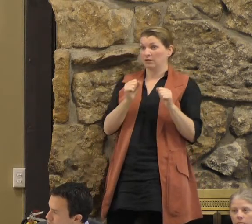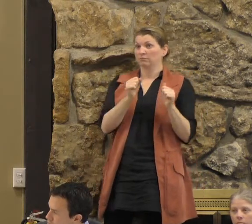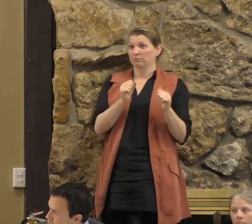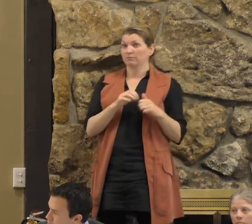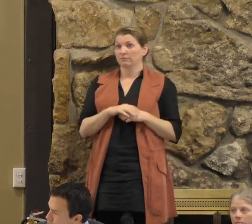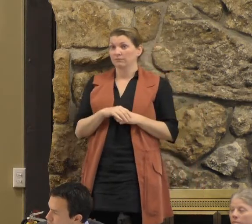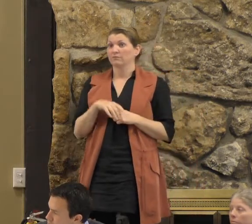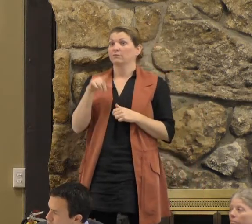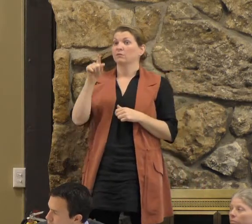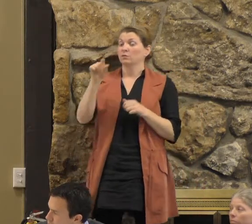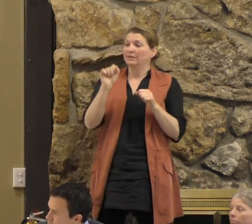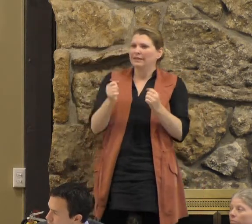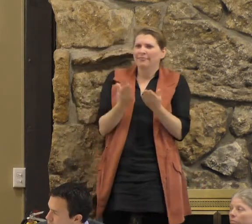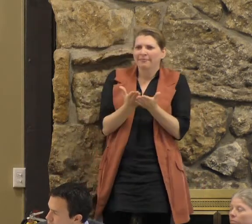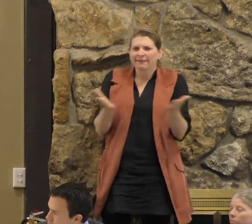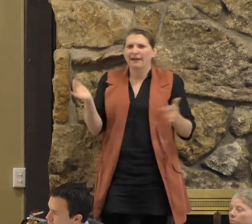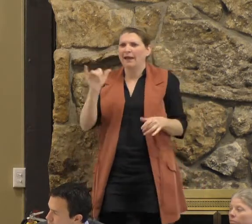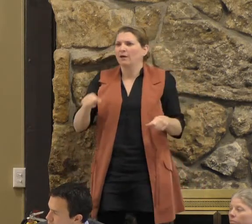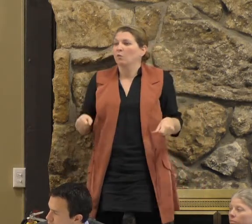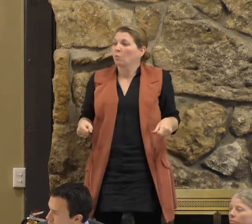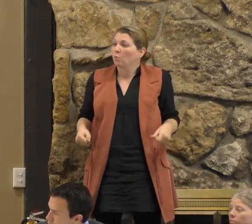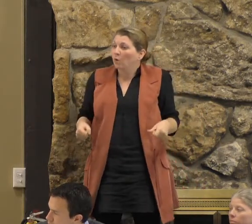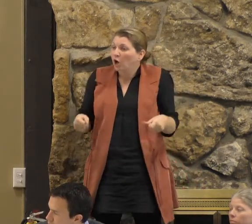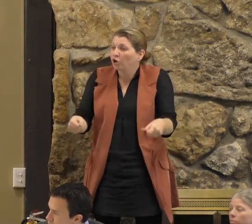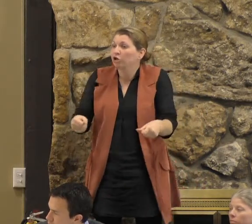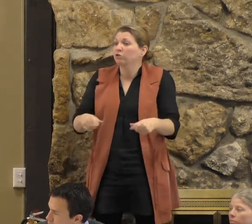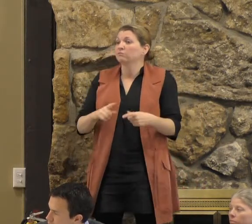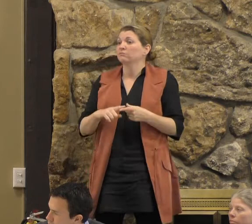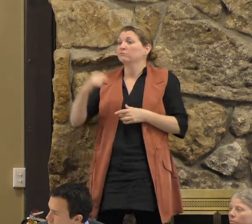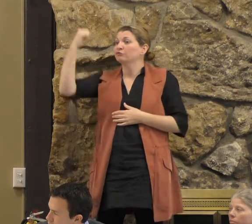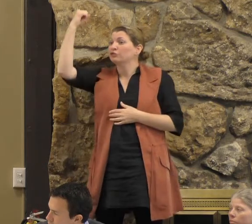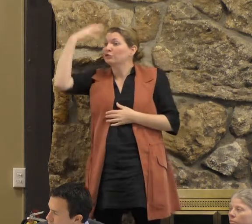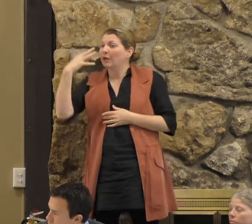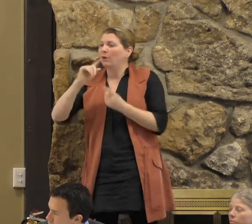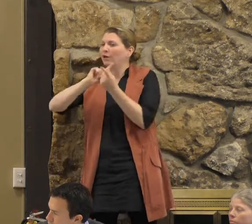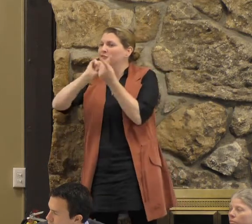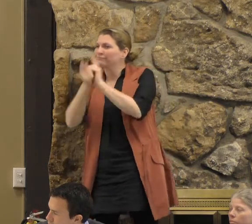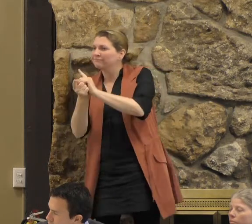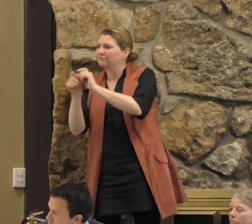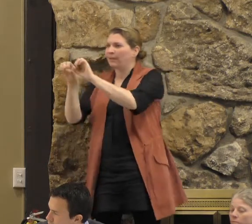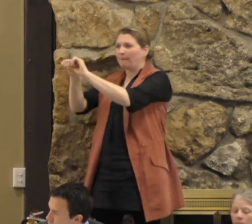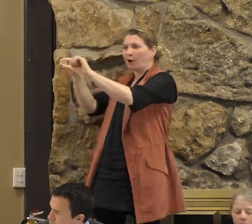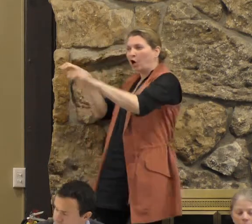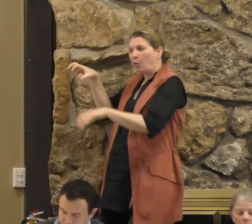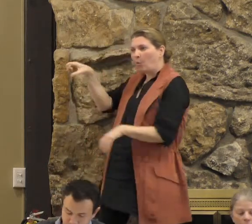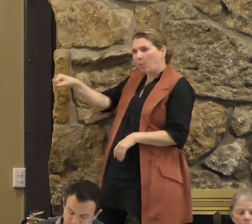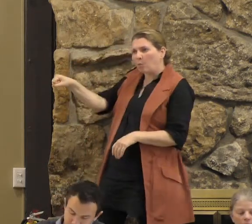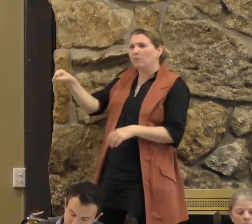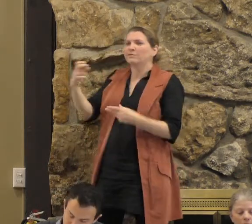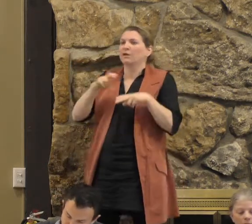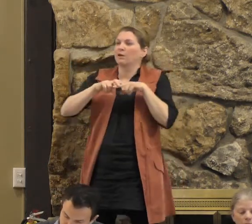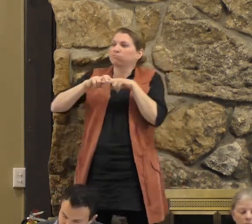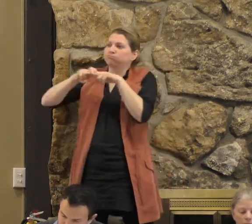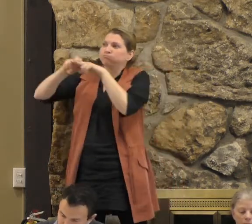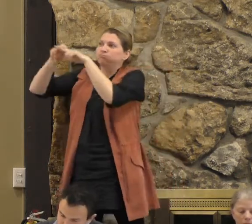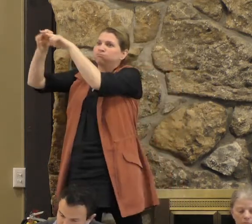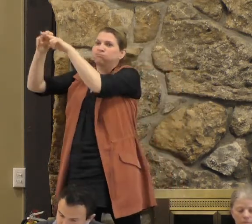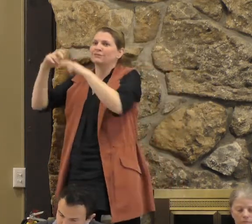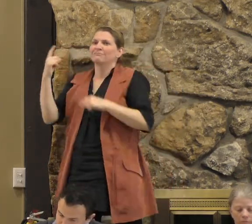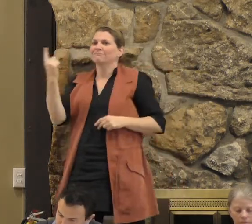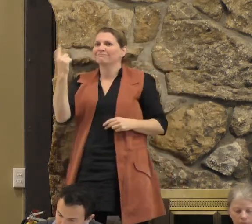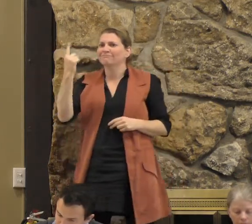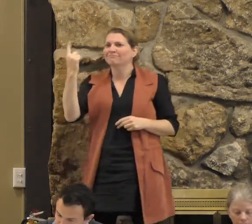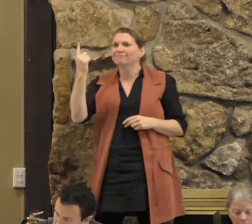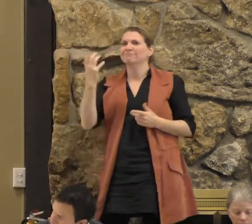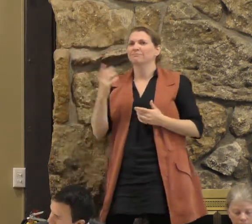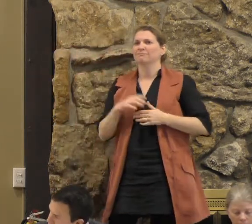bench. And we make lots of referrals for other community programs, whether that's housing, food